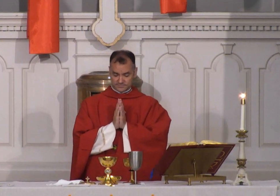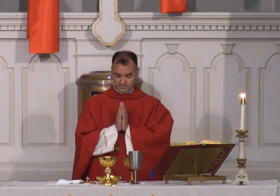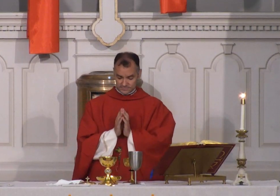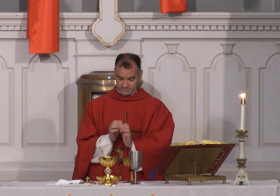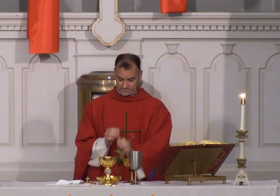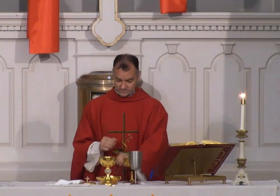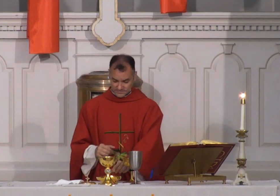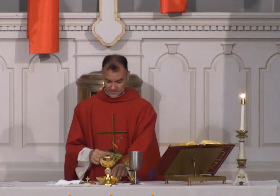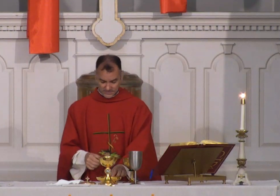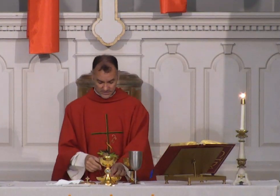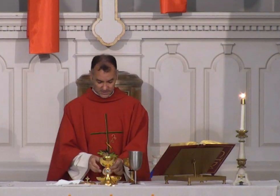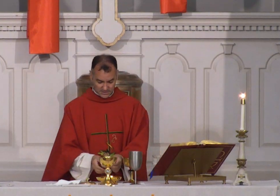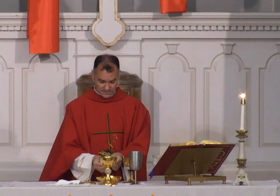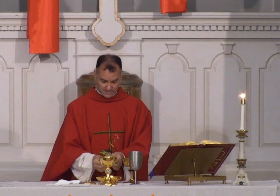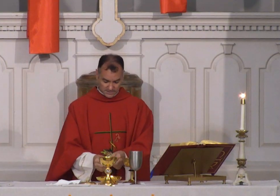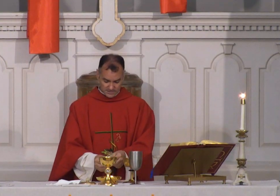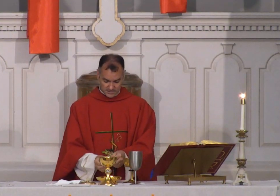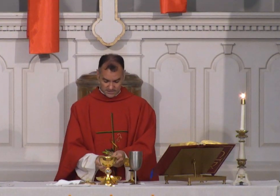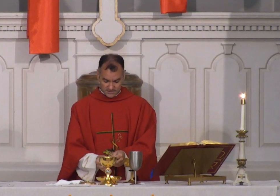miserere